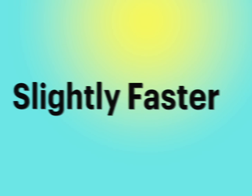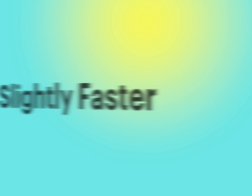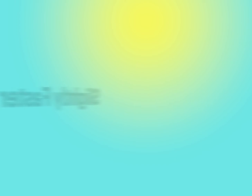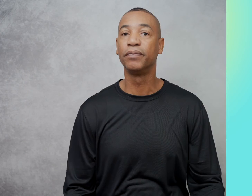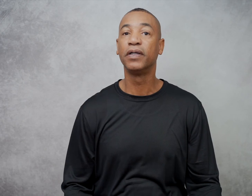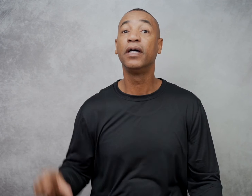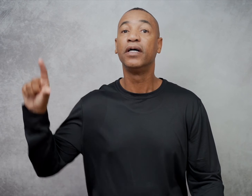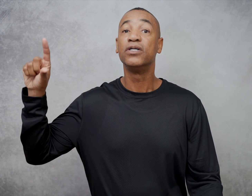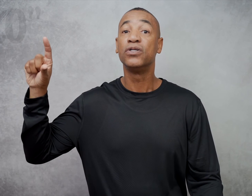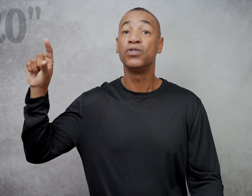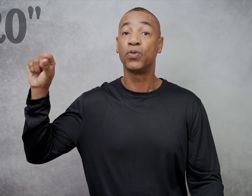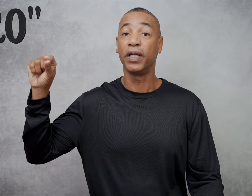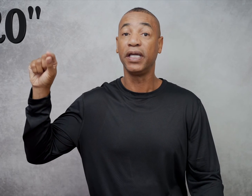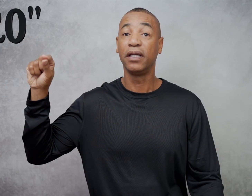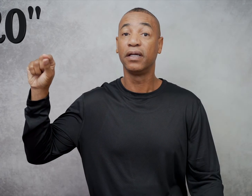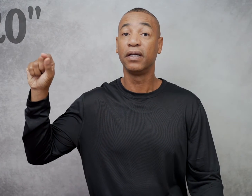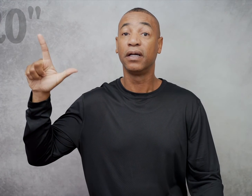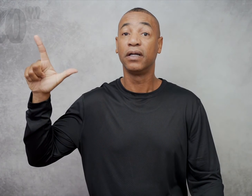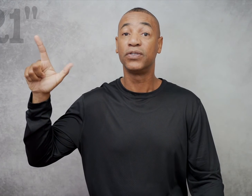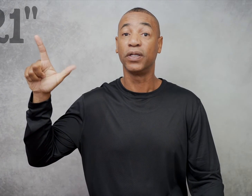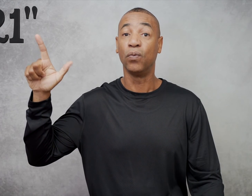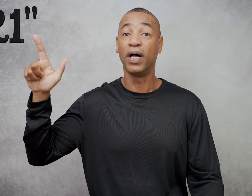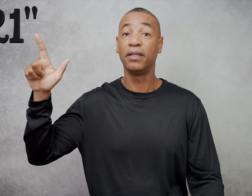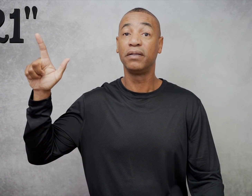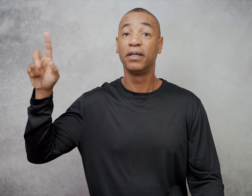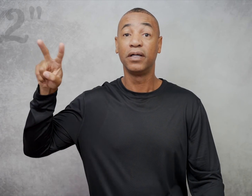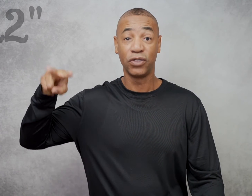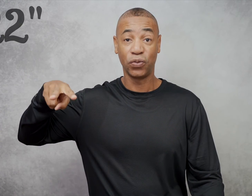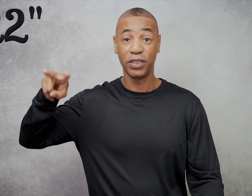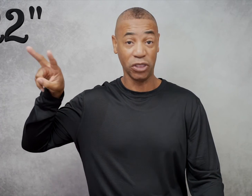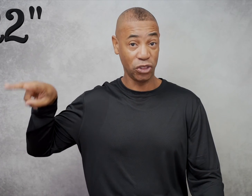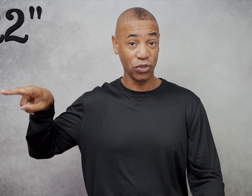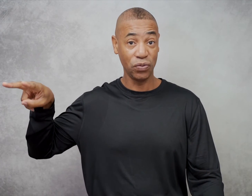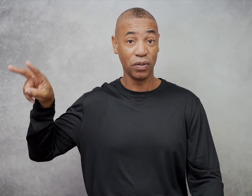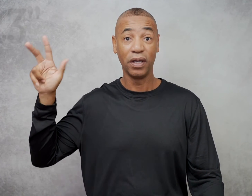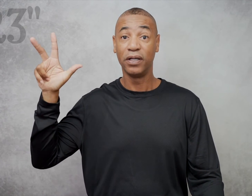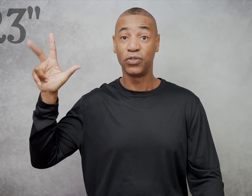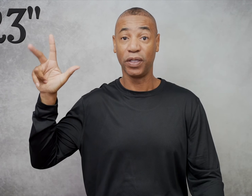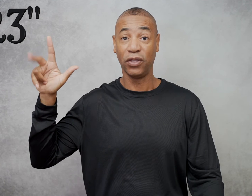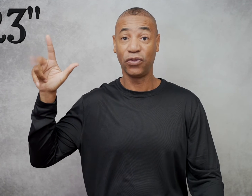now. 20, 21, 22,